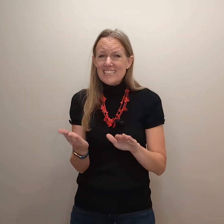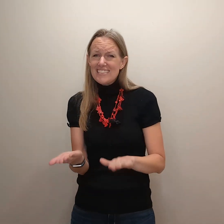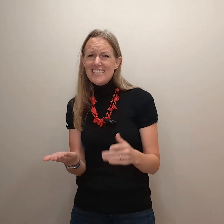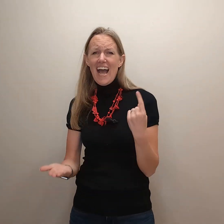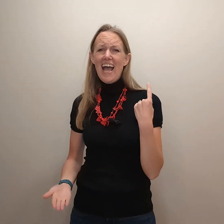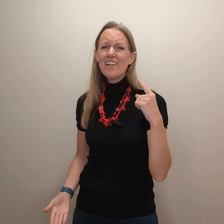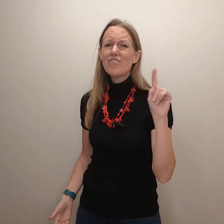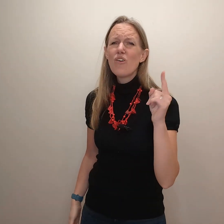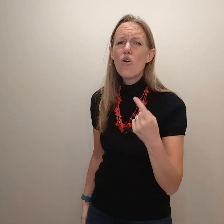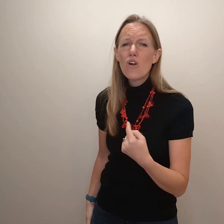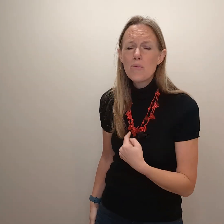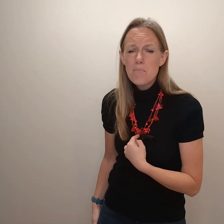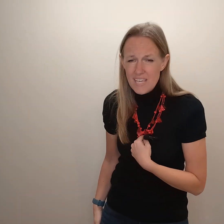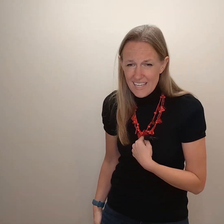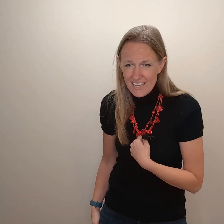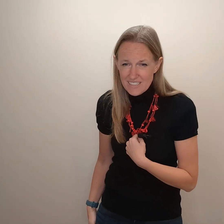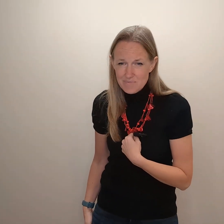has died for me.